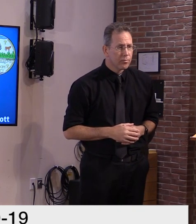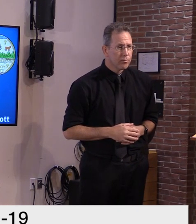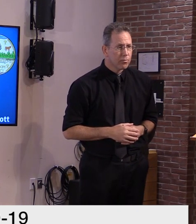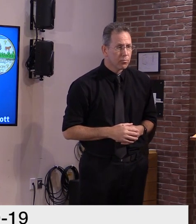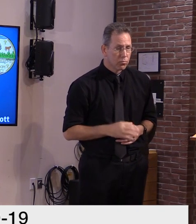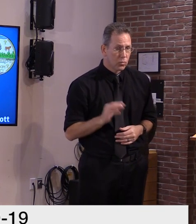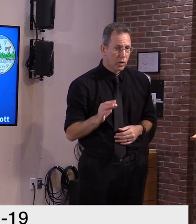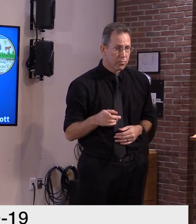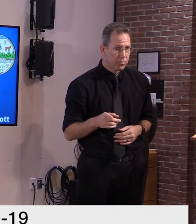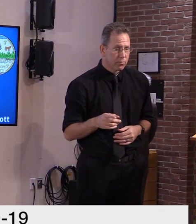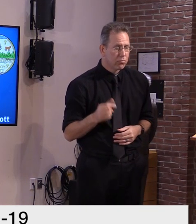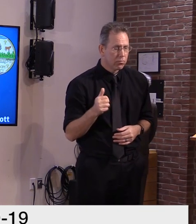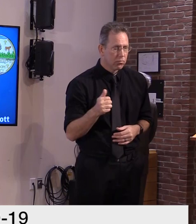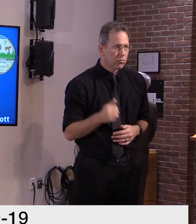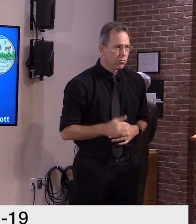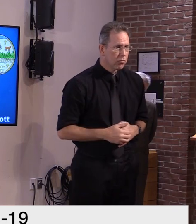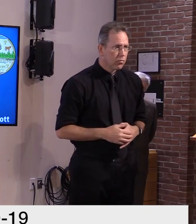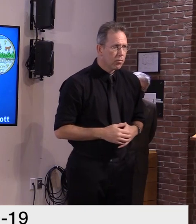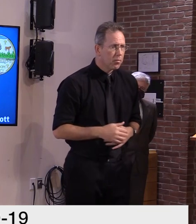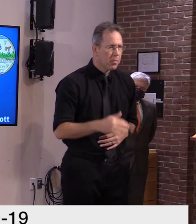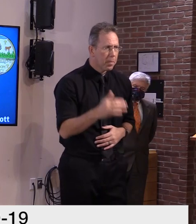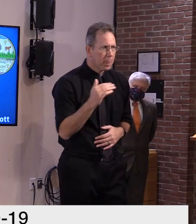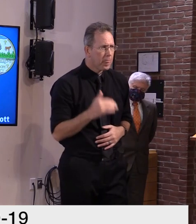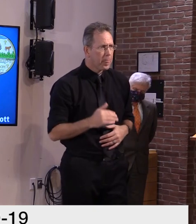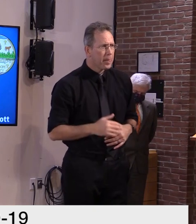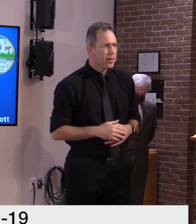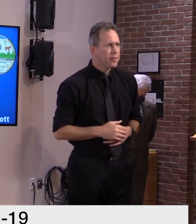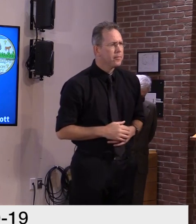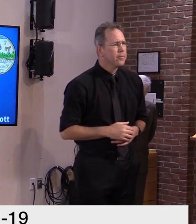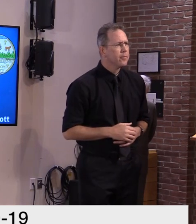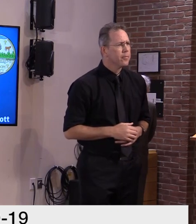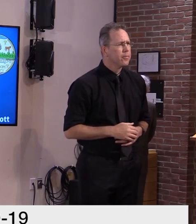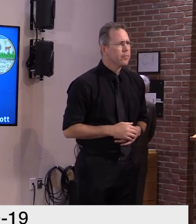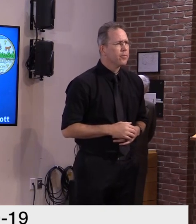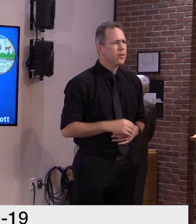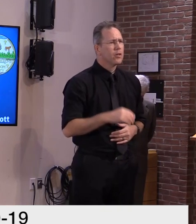Thank you. Kat, WCAX.